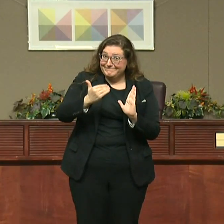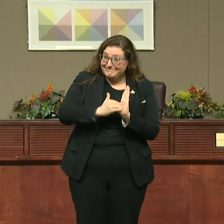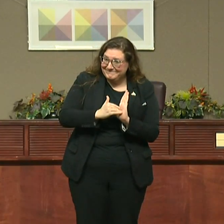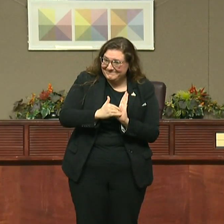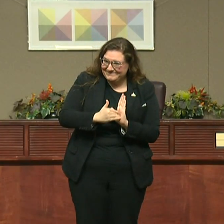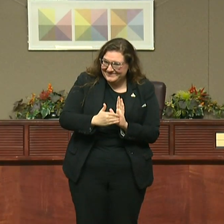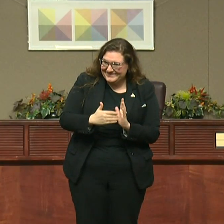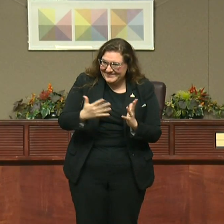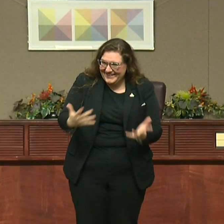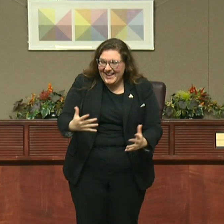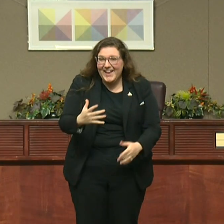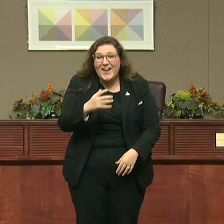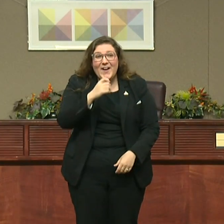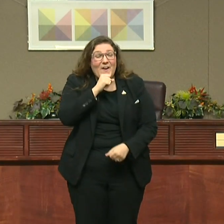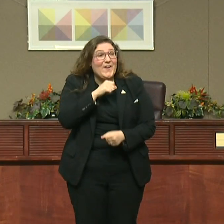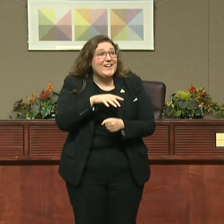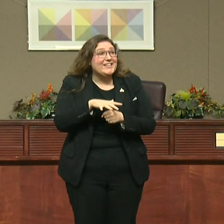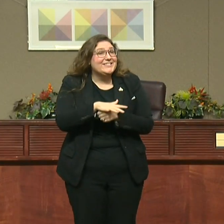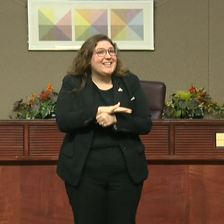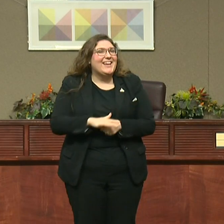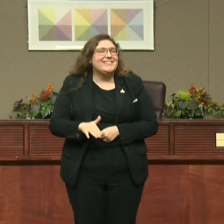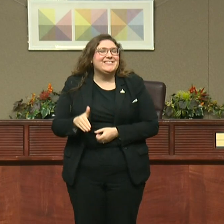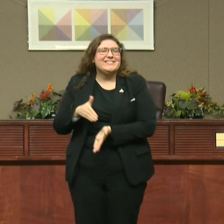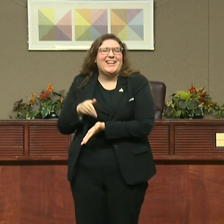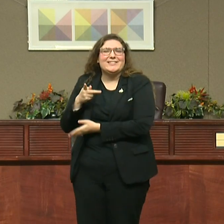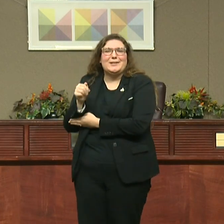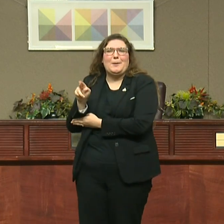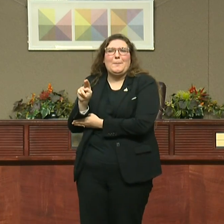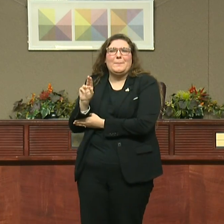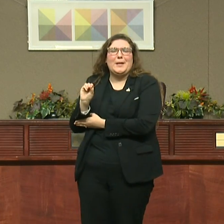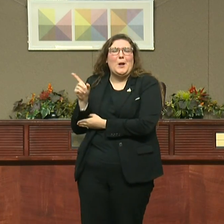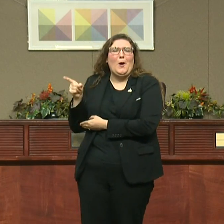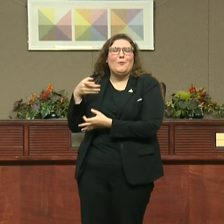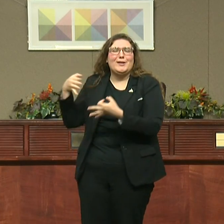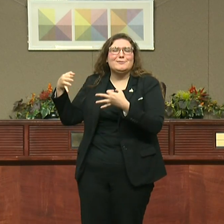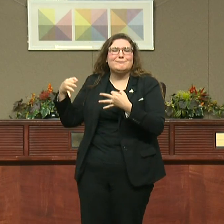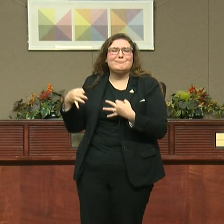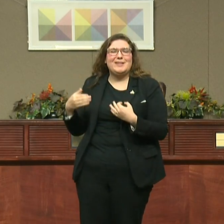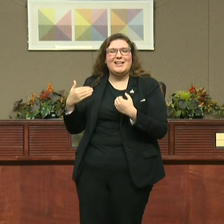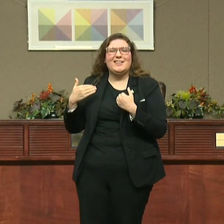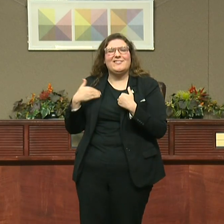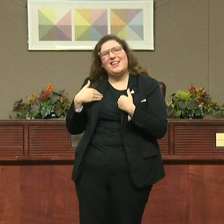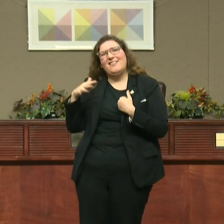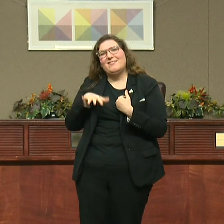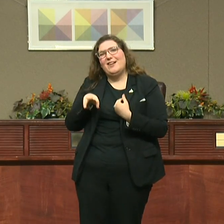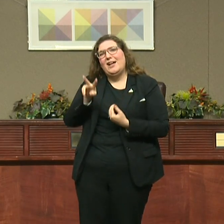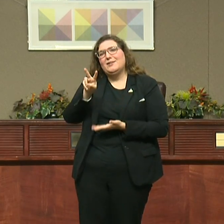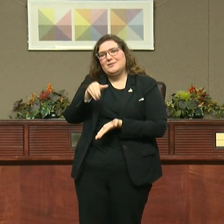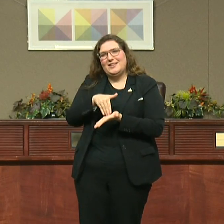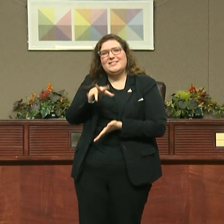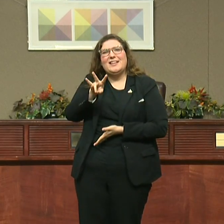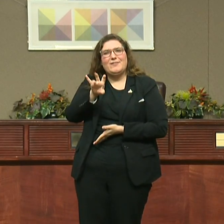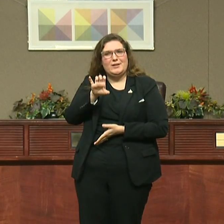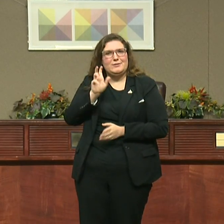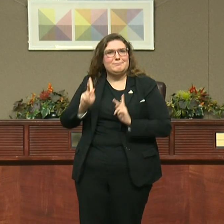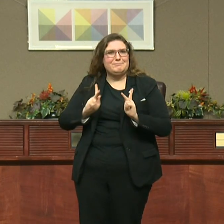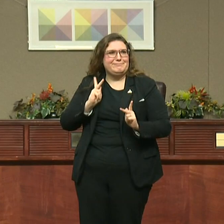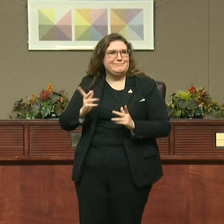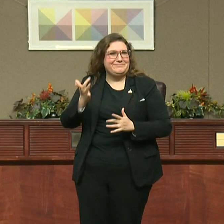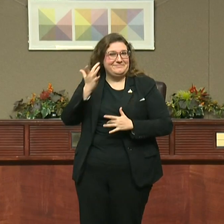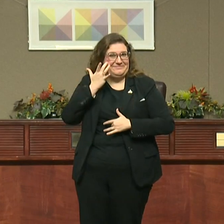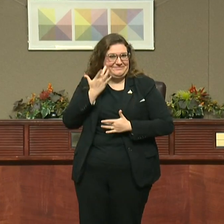Orange County, you heard Dr. Pino, we have just under 2,700 cases in Orange County.